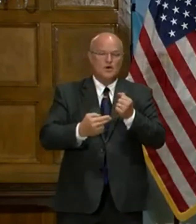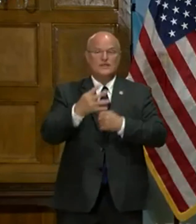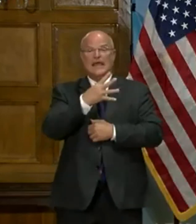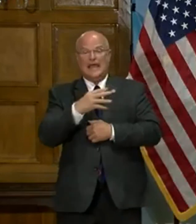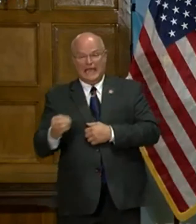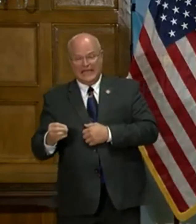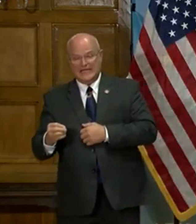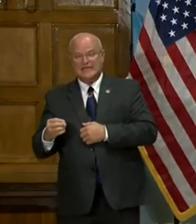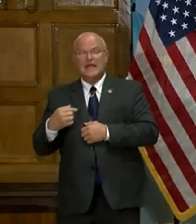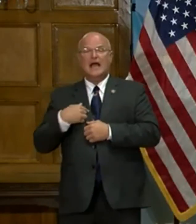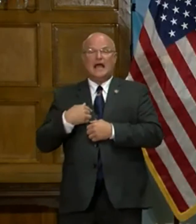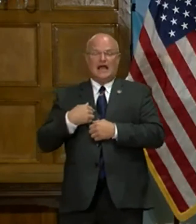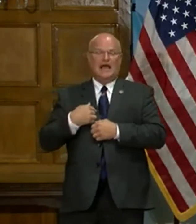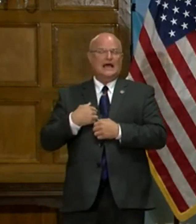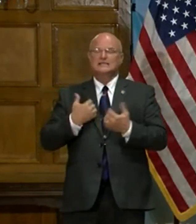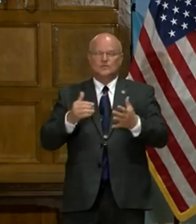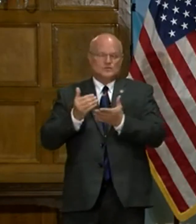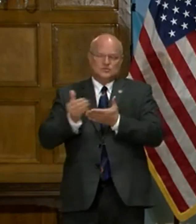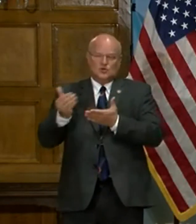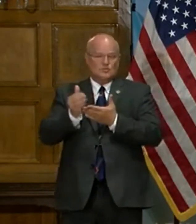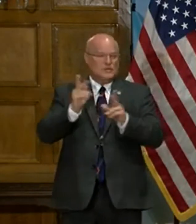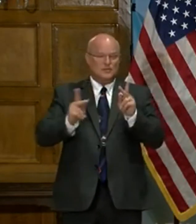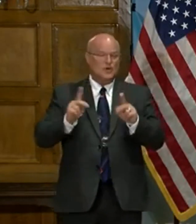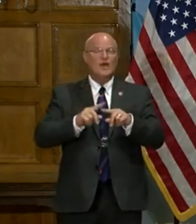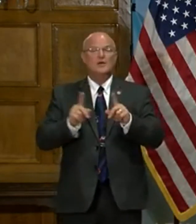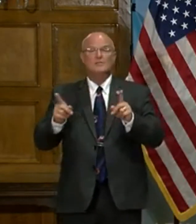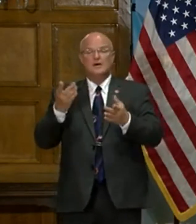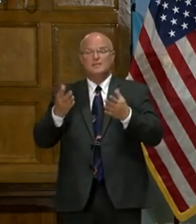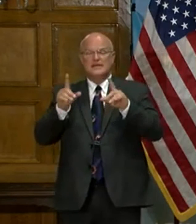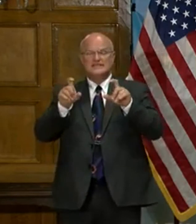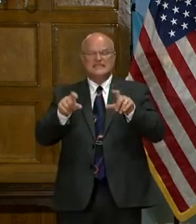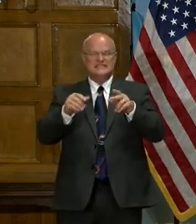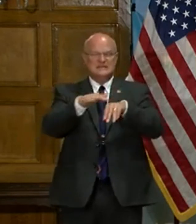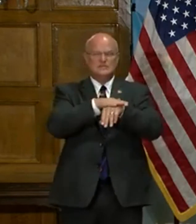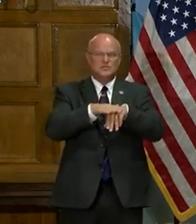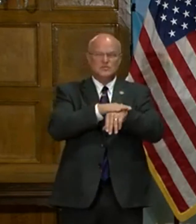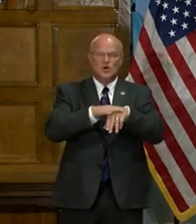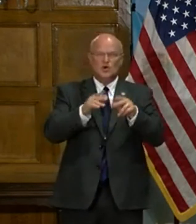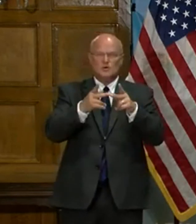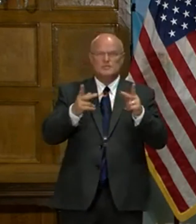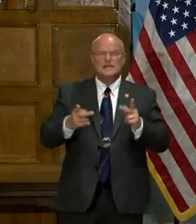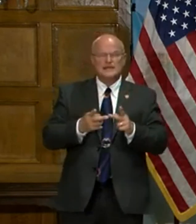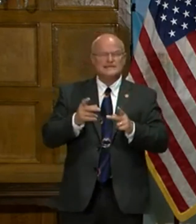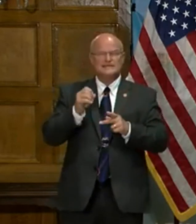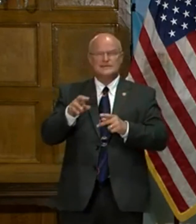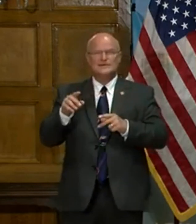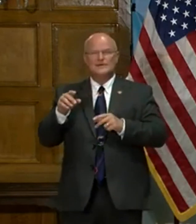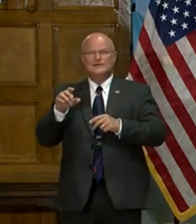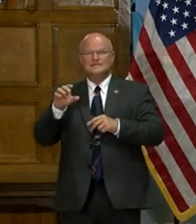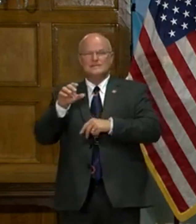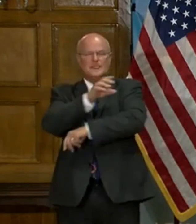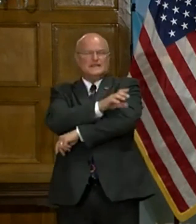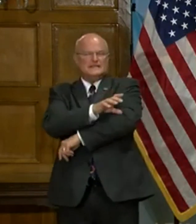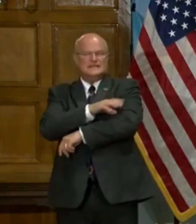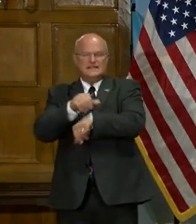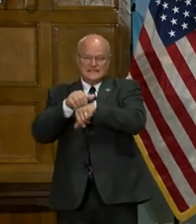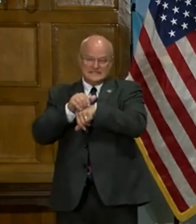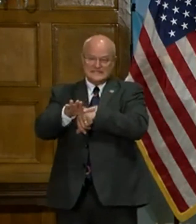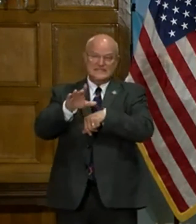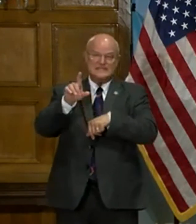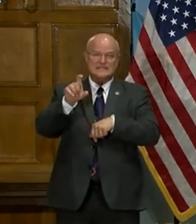to get tested, but we may need to test them in local health units or off-site testing events. Then they can send the